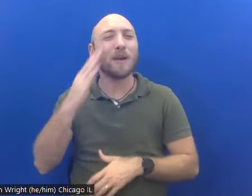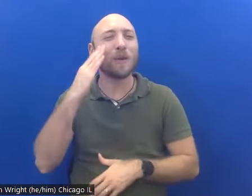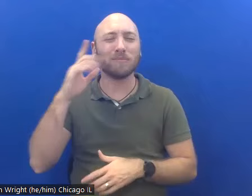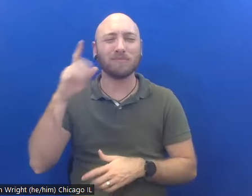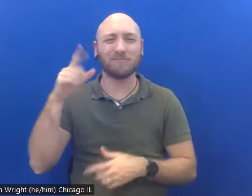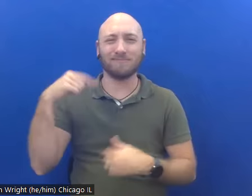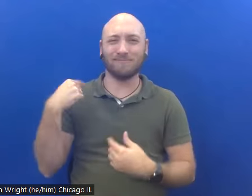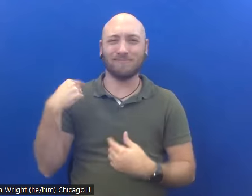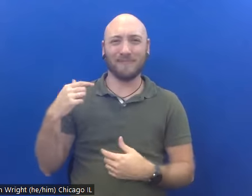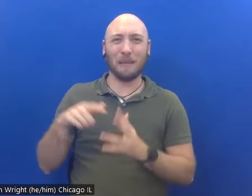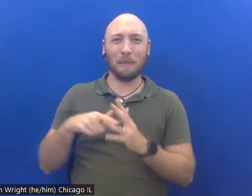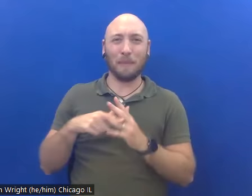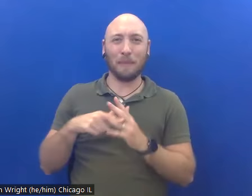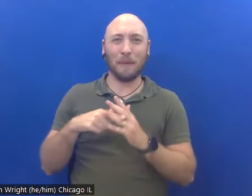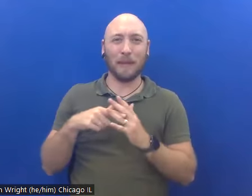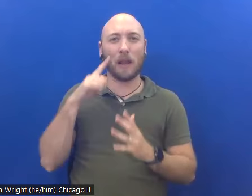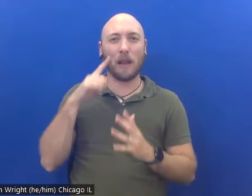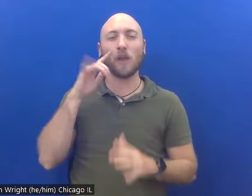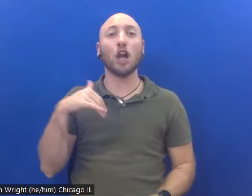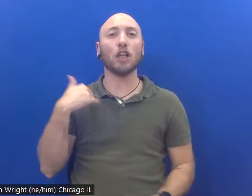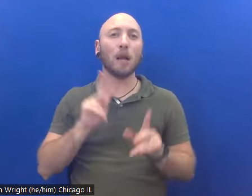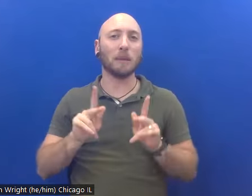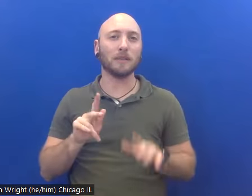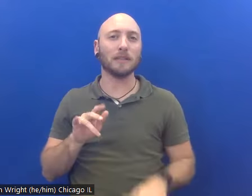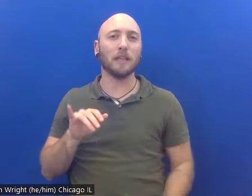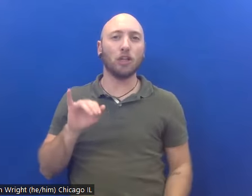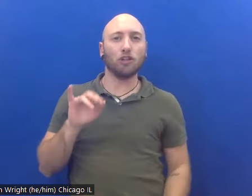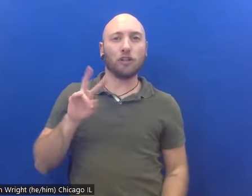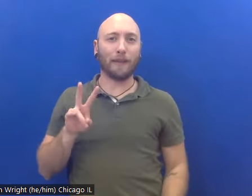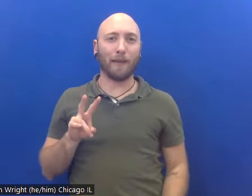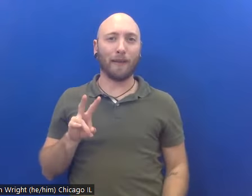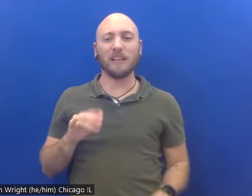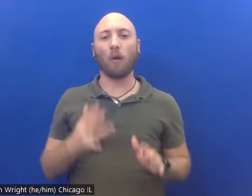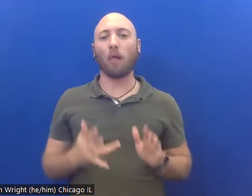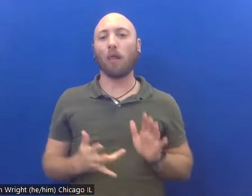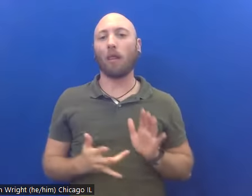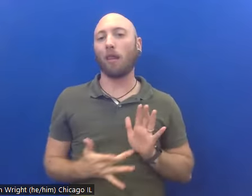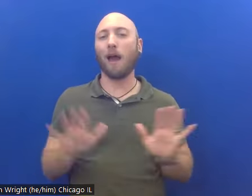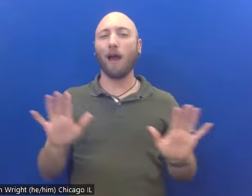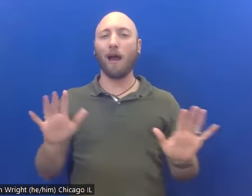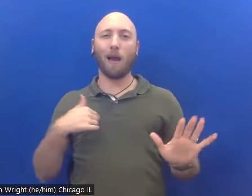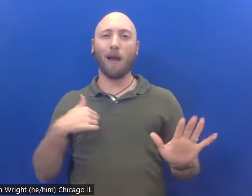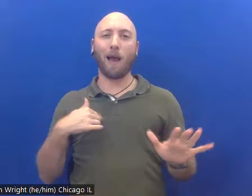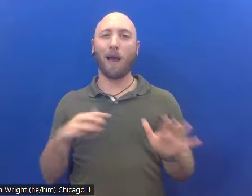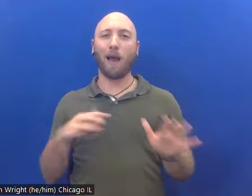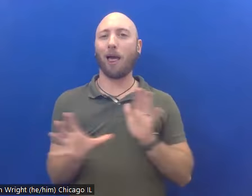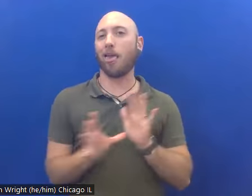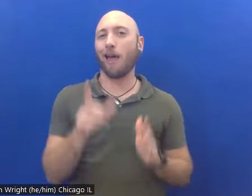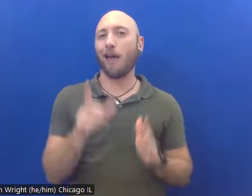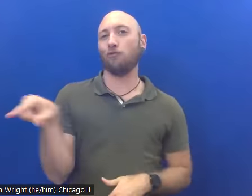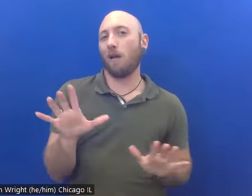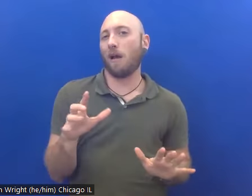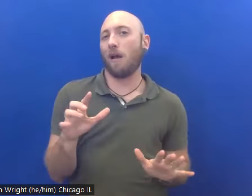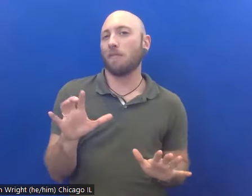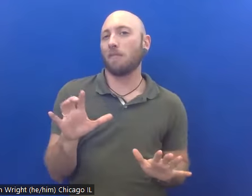JV. And you don't know me, but I'm varsity, right? I don't do that. I'm beyond that point now, right? But I remember when Jersey was